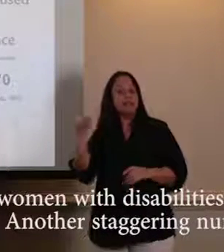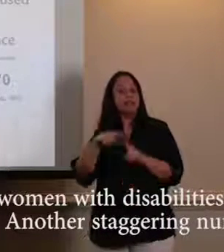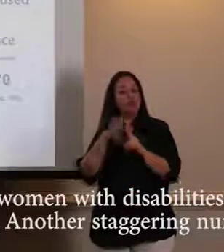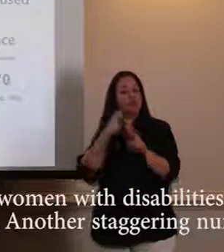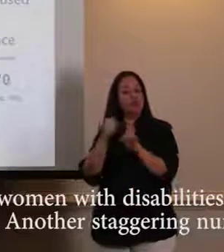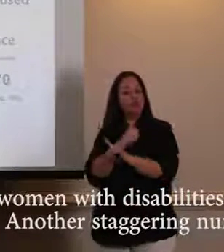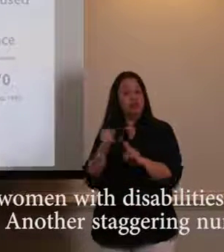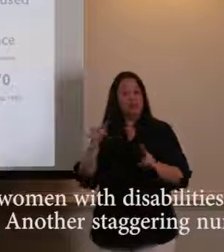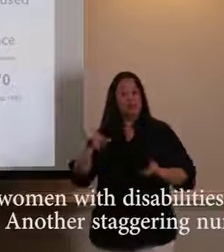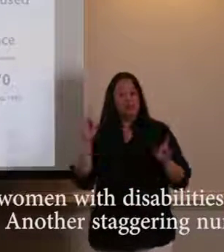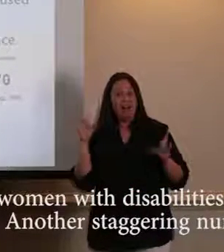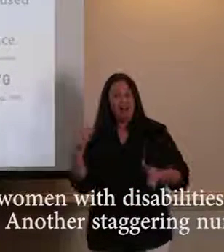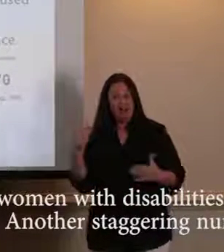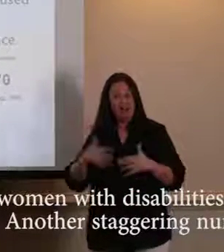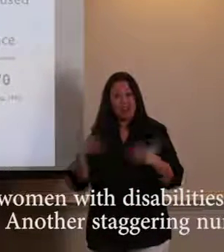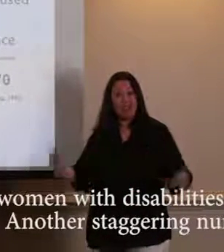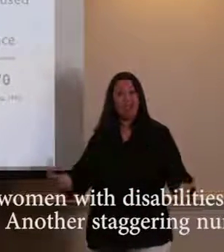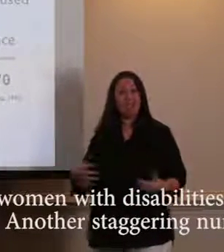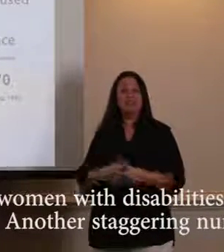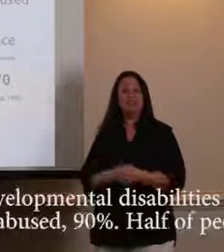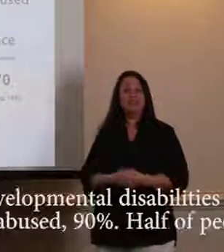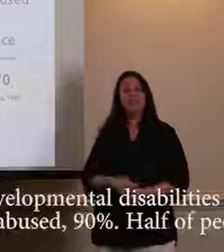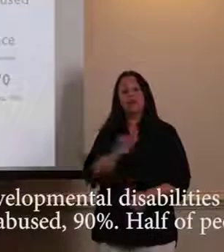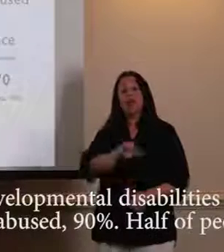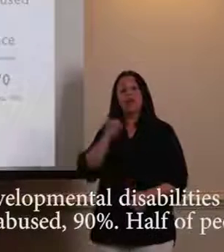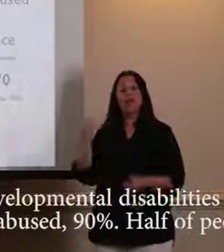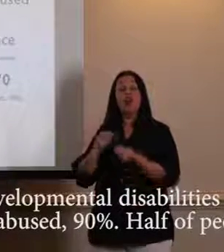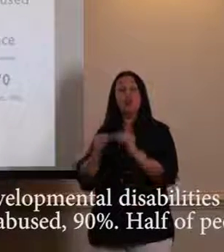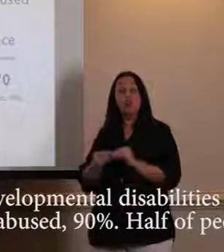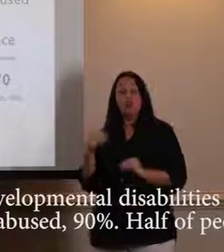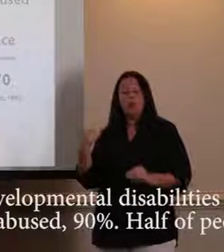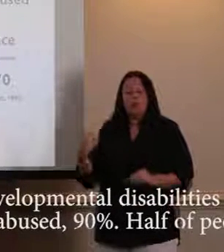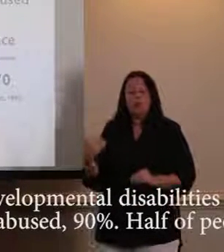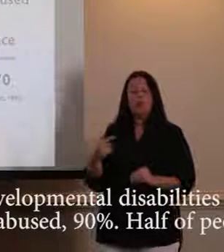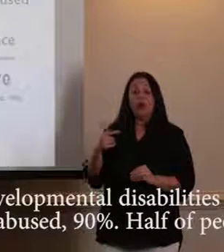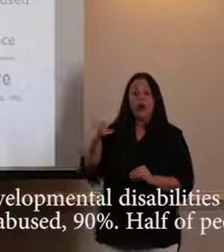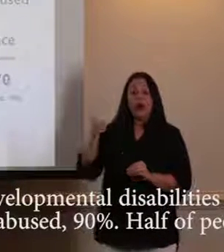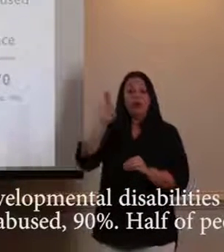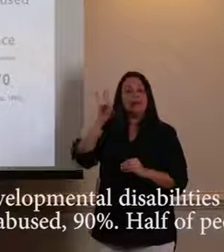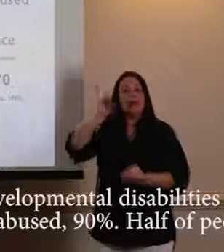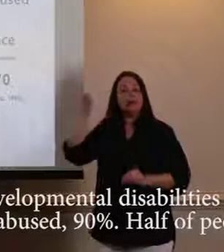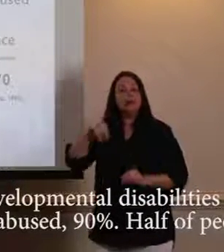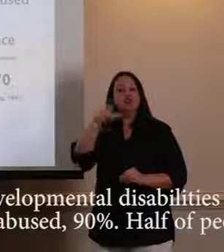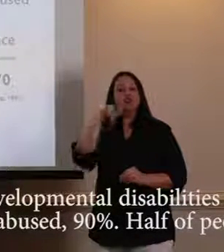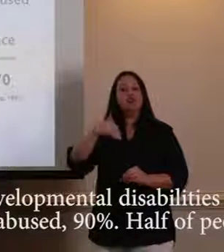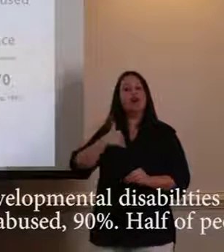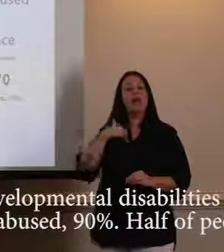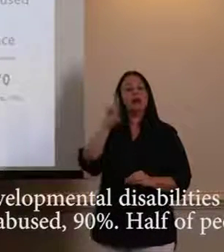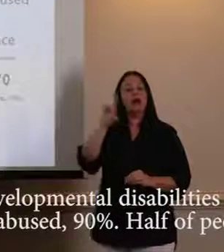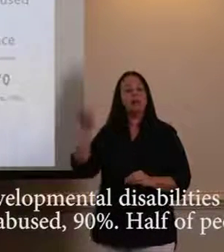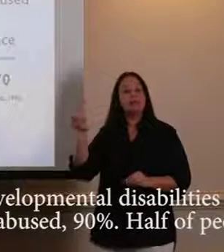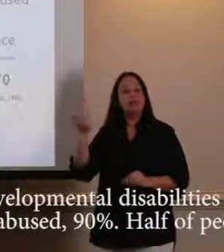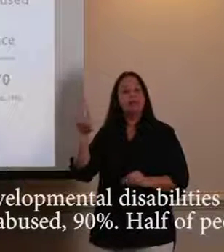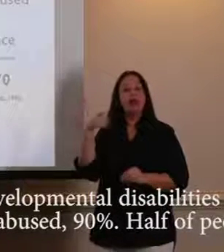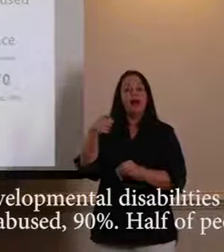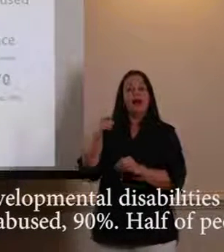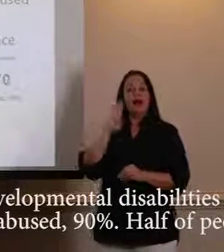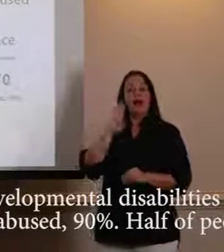staggering. Another staggering number is that 90% of people with developmental disabilities will be physically or